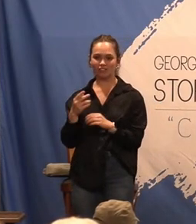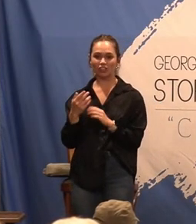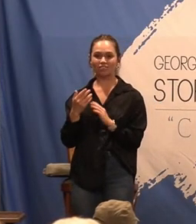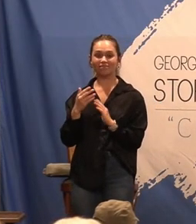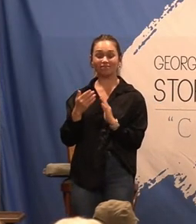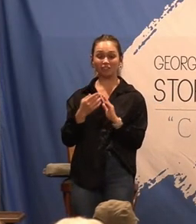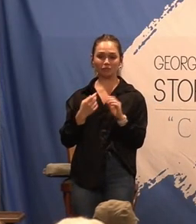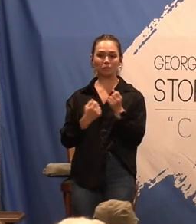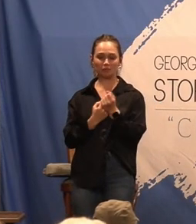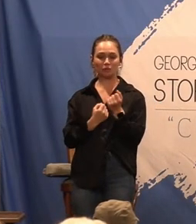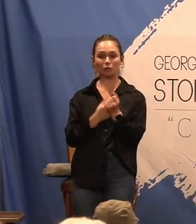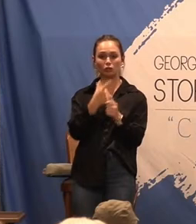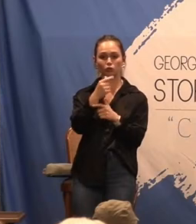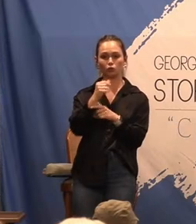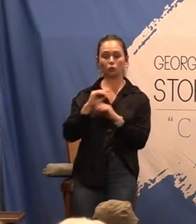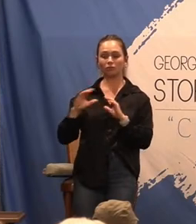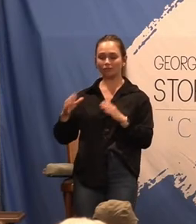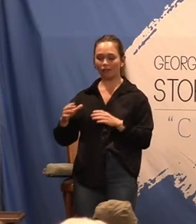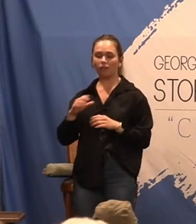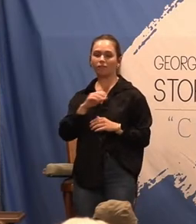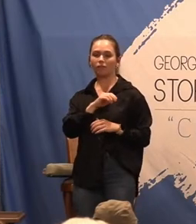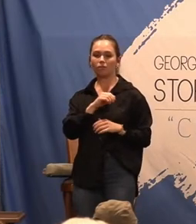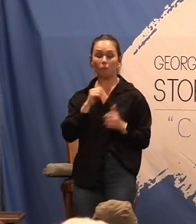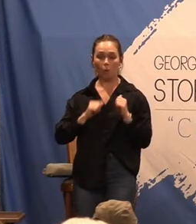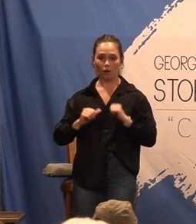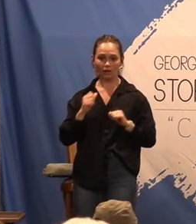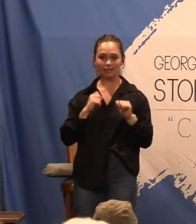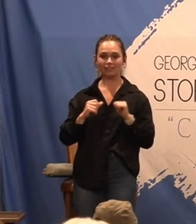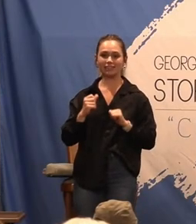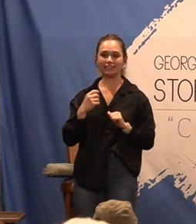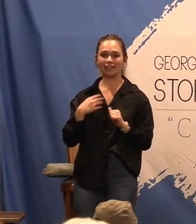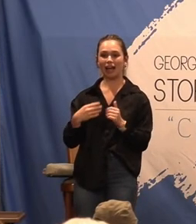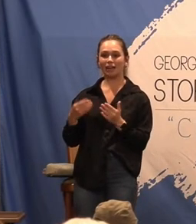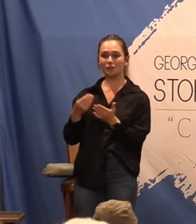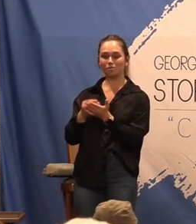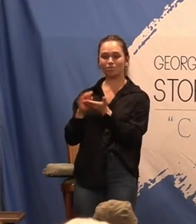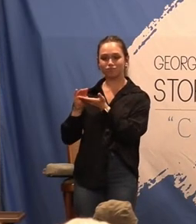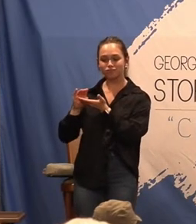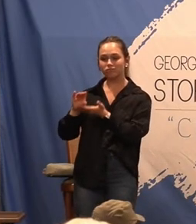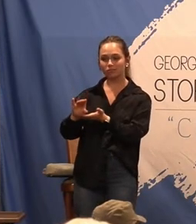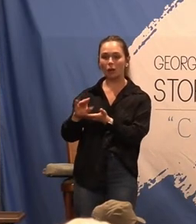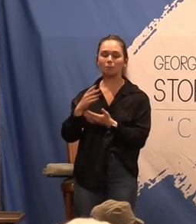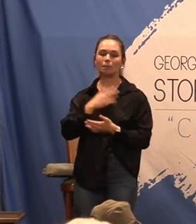with sponsored by the Georgia Council for the Arts and a generous gift from Canute and Kathy Rary.